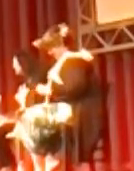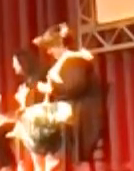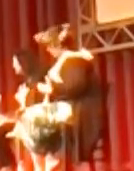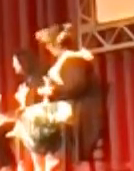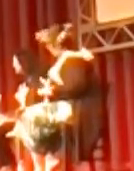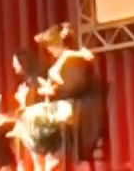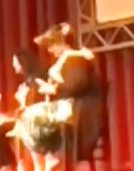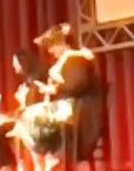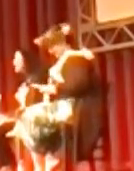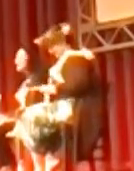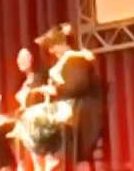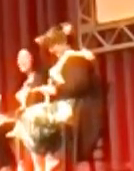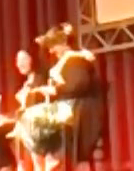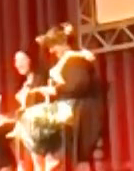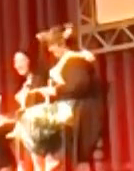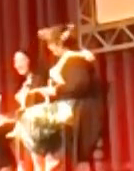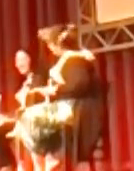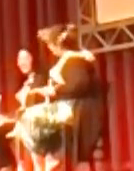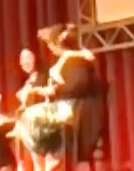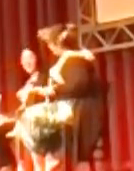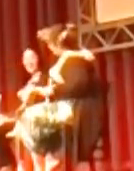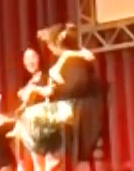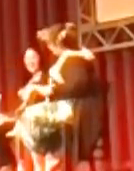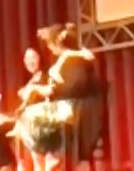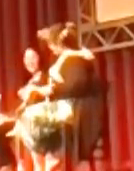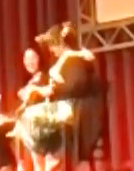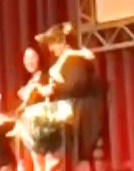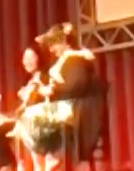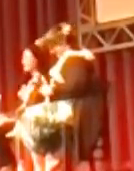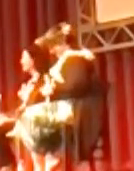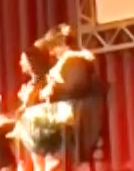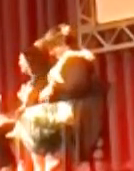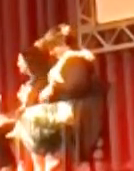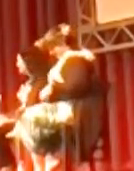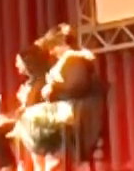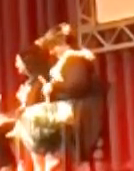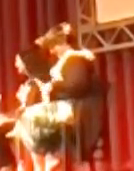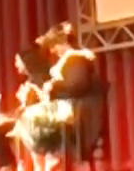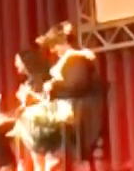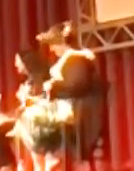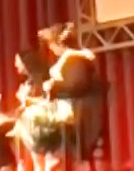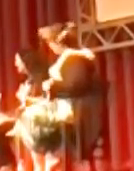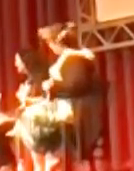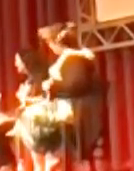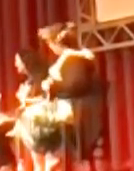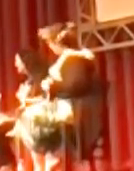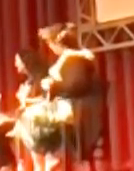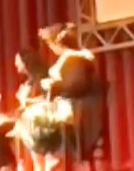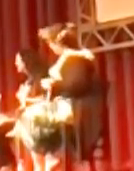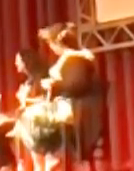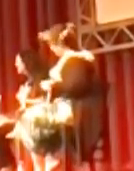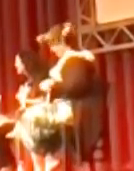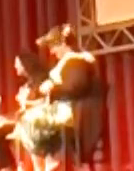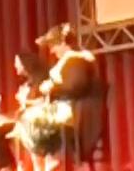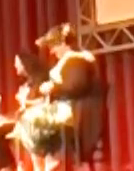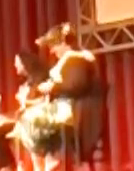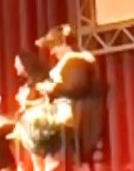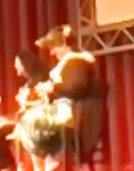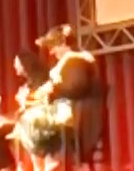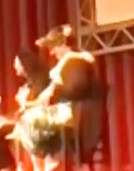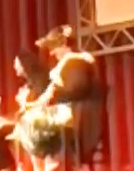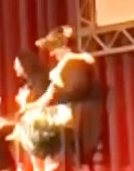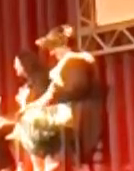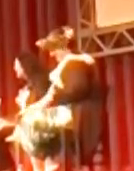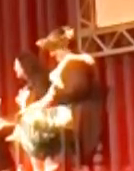thanks to Kiki and Heidi, because we happened to be going to Aotearoa and we're like, where's the theater people? Where can we go? And we met Hone, and